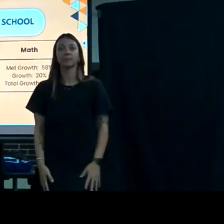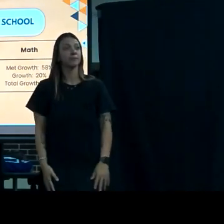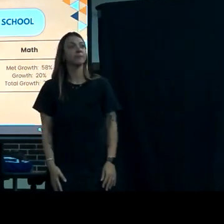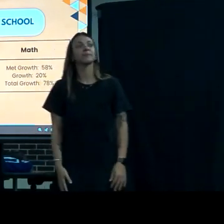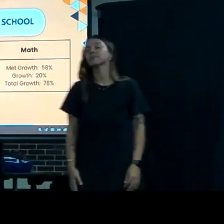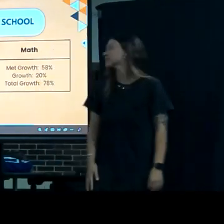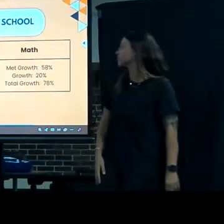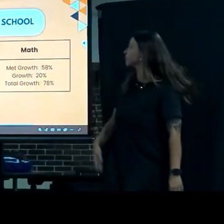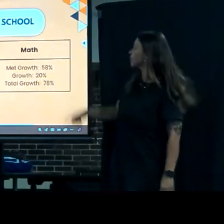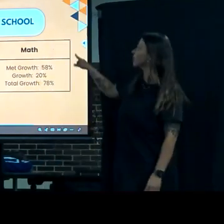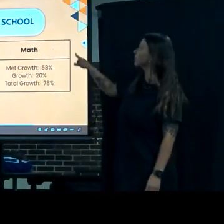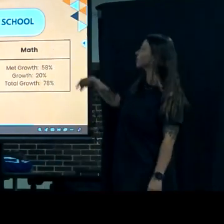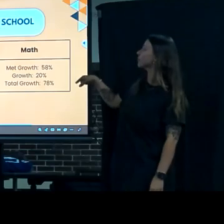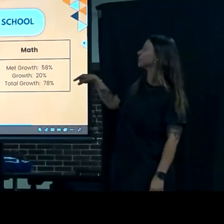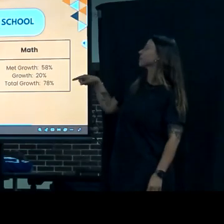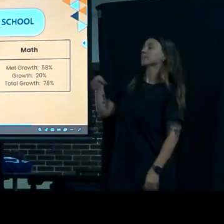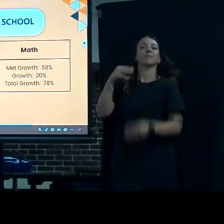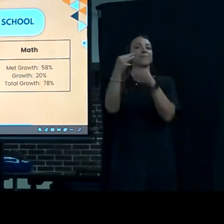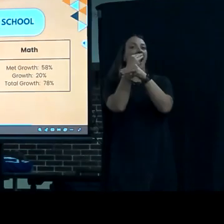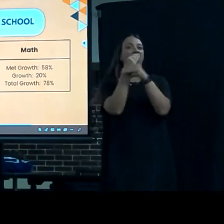of our students for middle school had growth